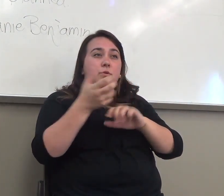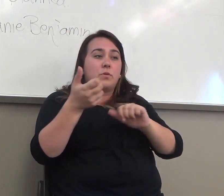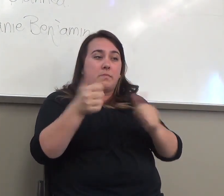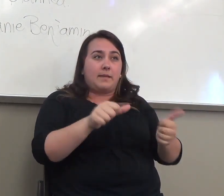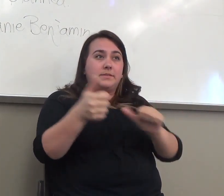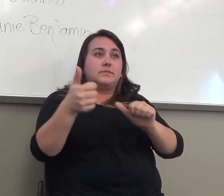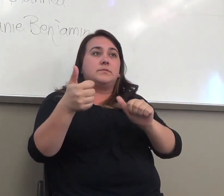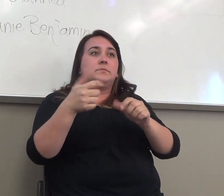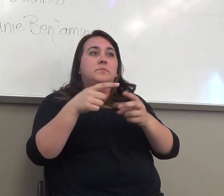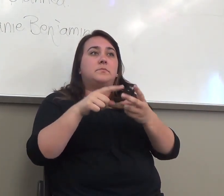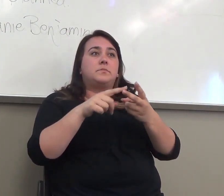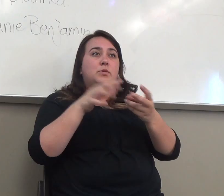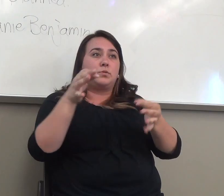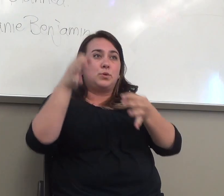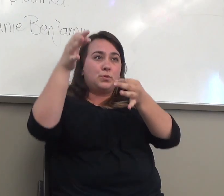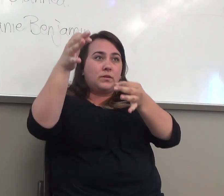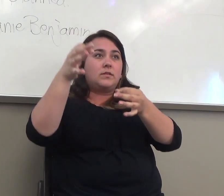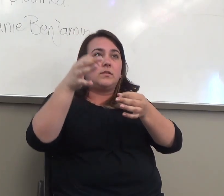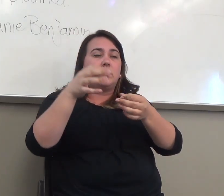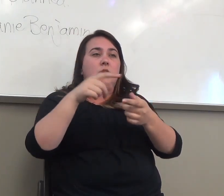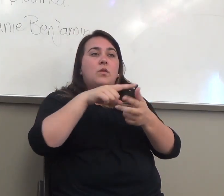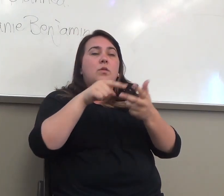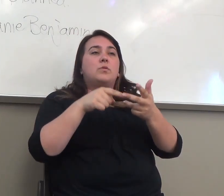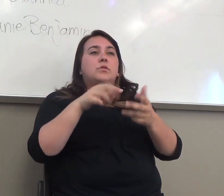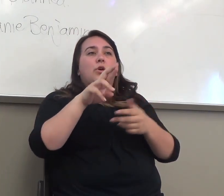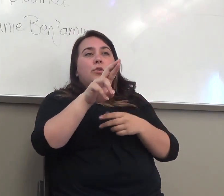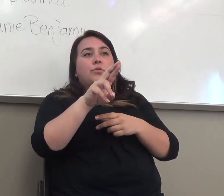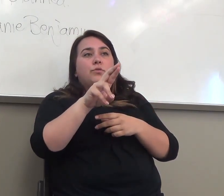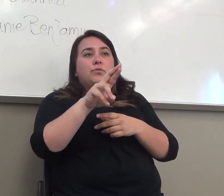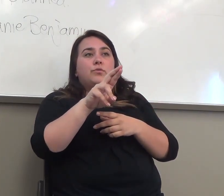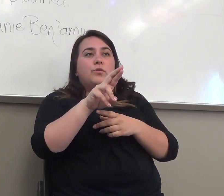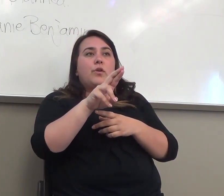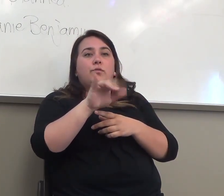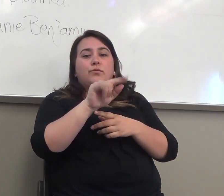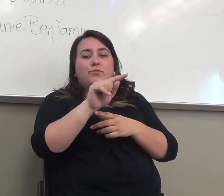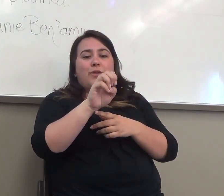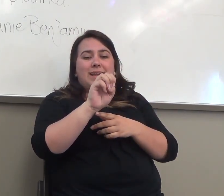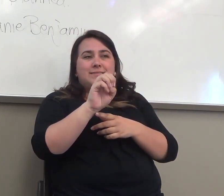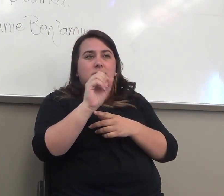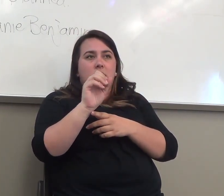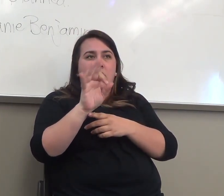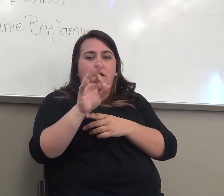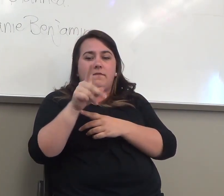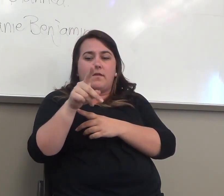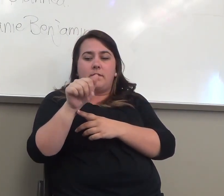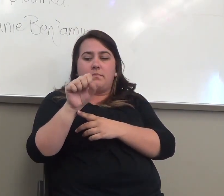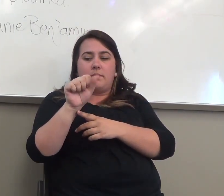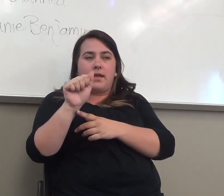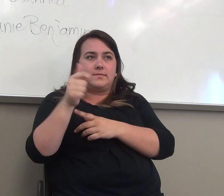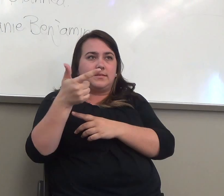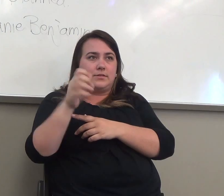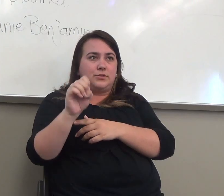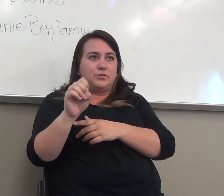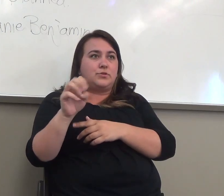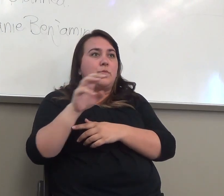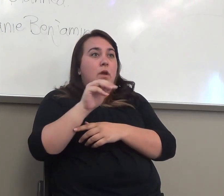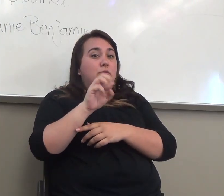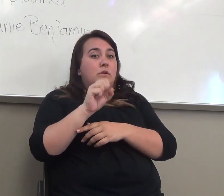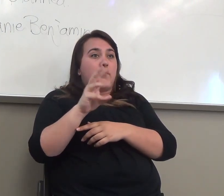passage, yeah, that's a word. So that one, it's not going to catch, okay? But again, you